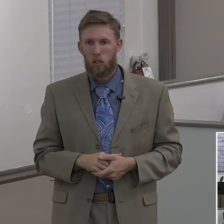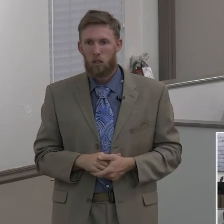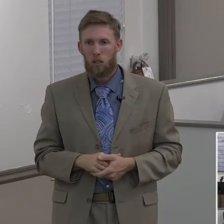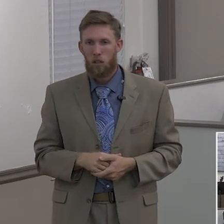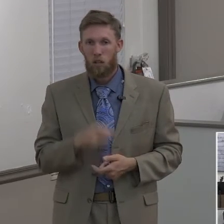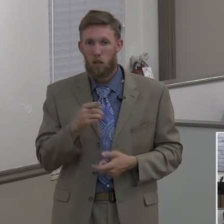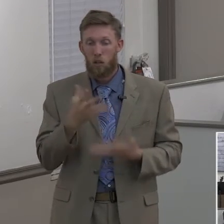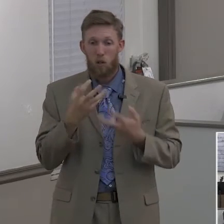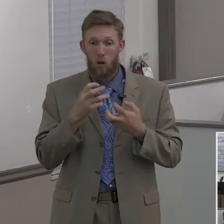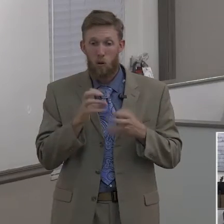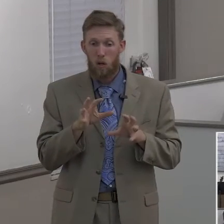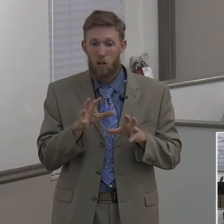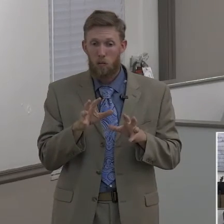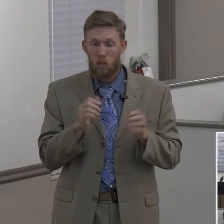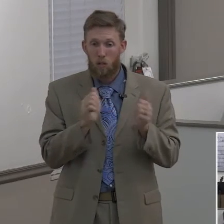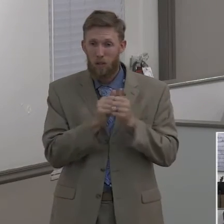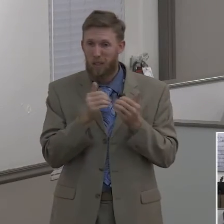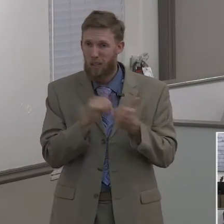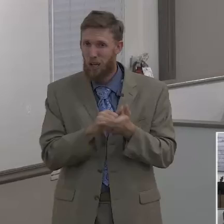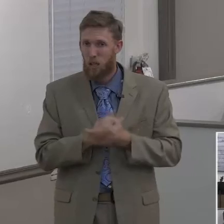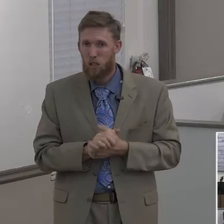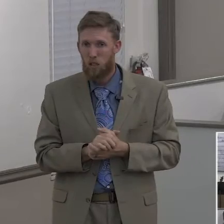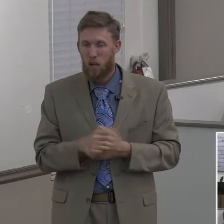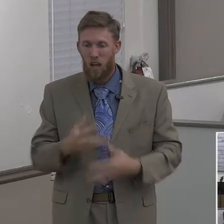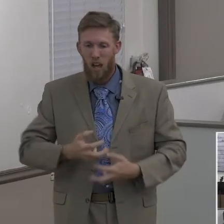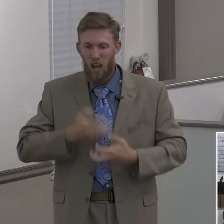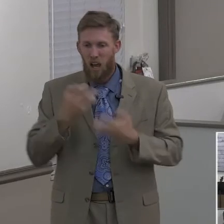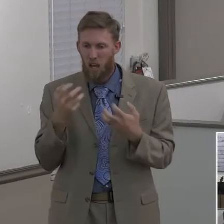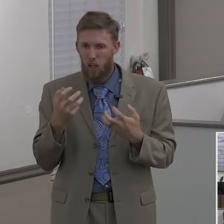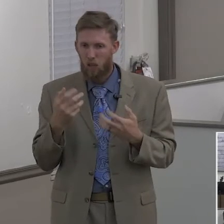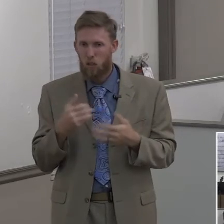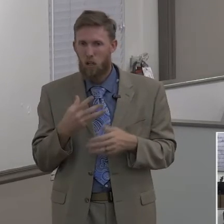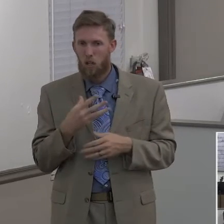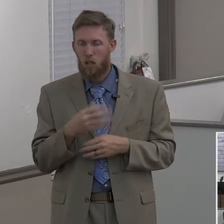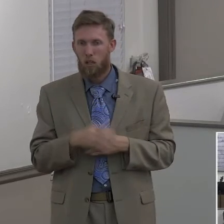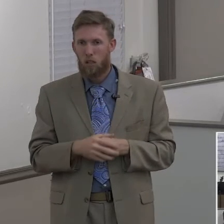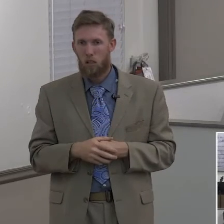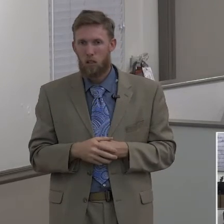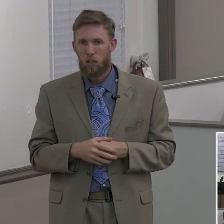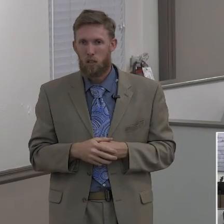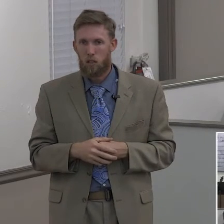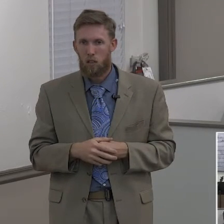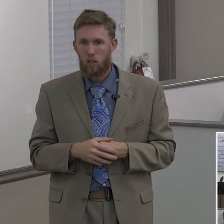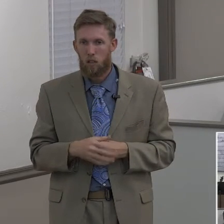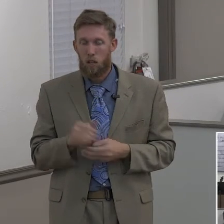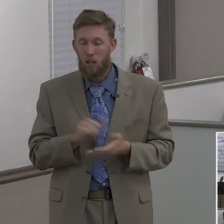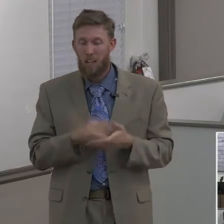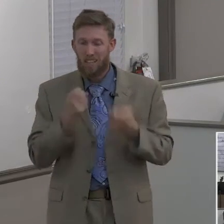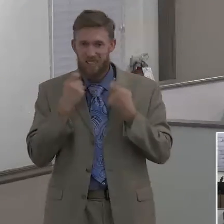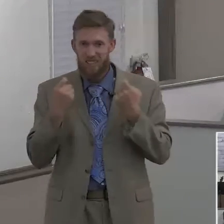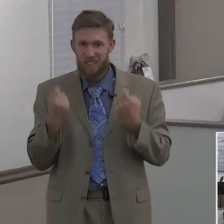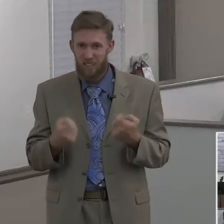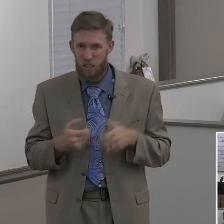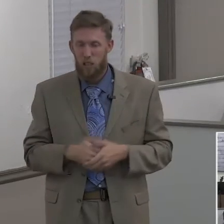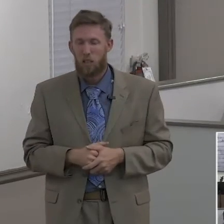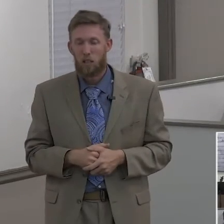surely that's not where you wish to be. Generally, they're anger-prone people with an angry spirit. And that's sin as